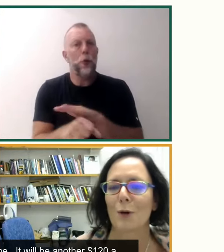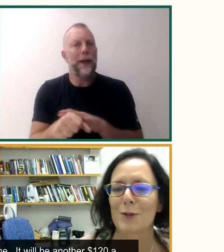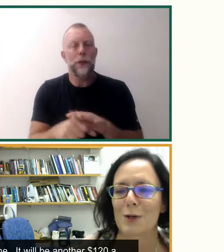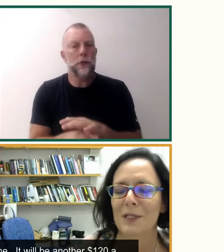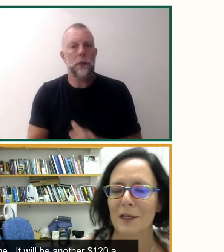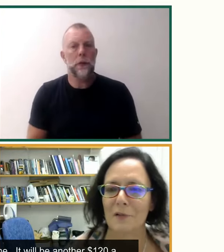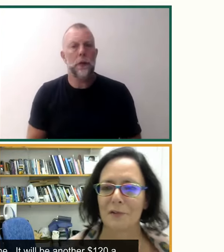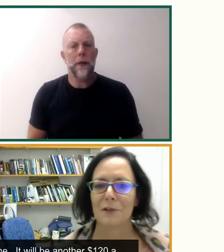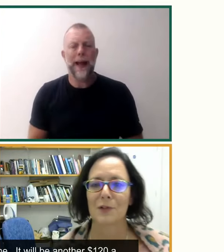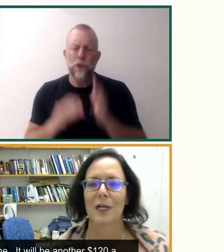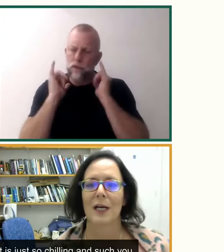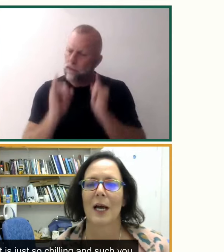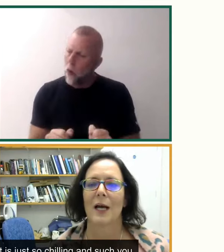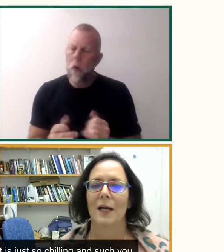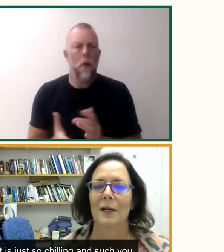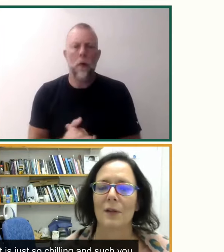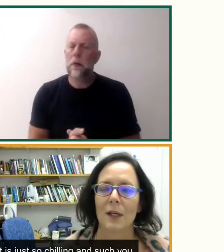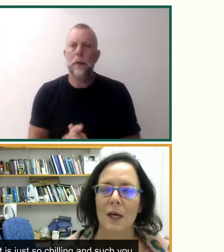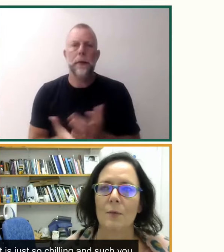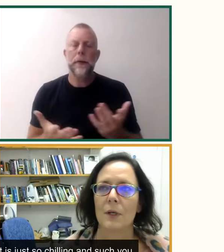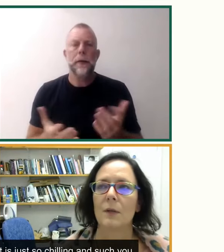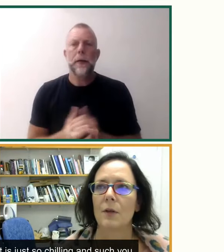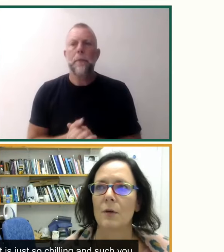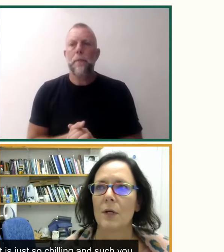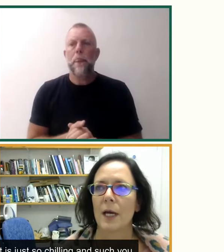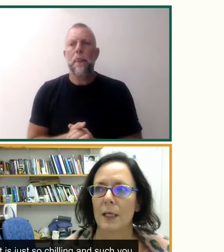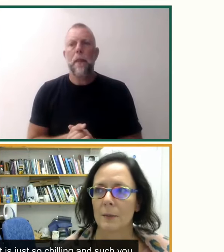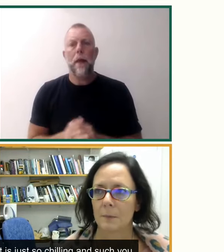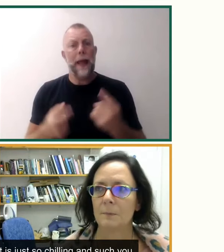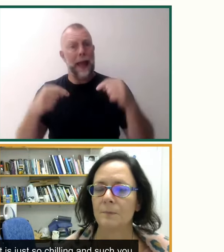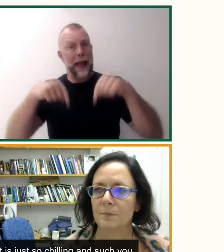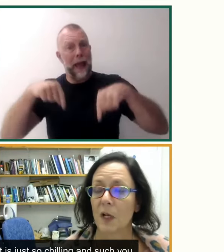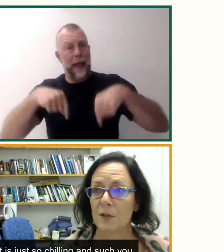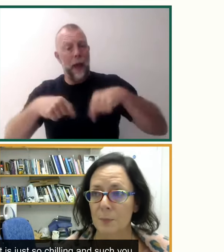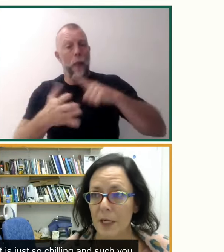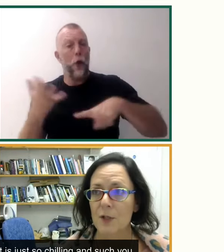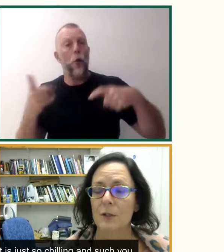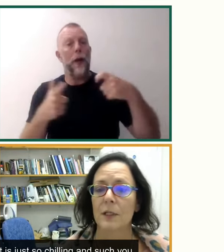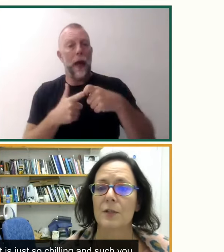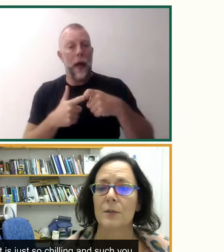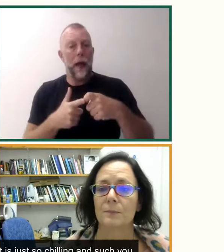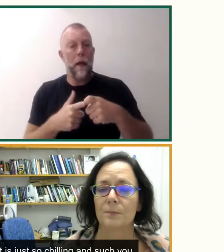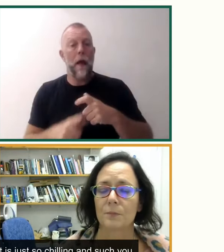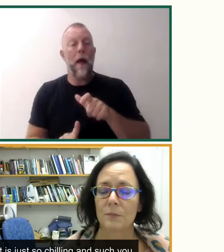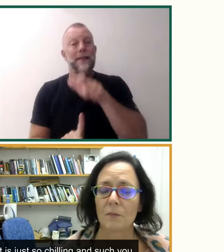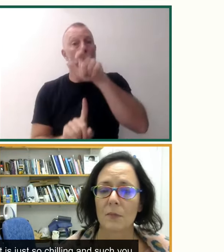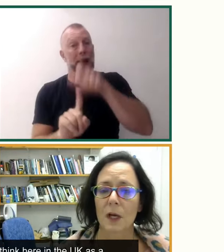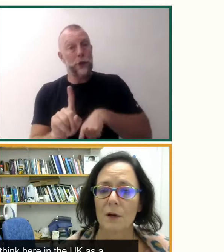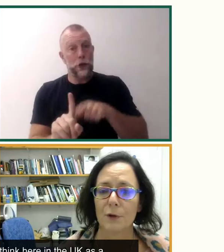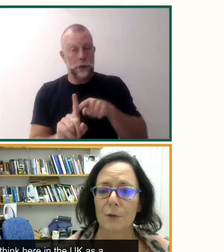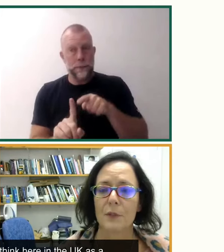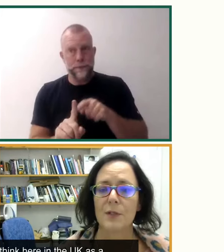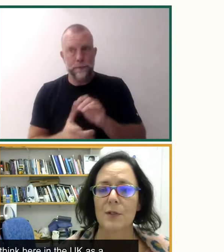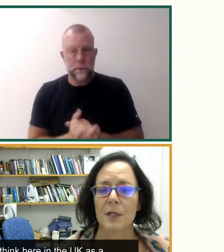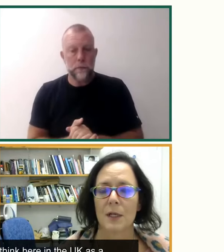you know, wrong on so many levels. And I think here in the UK, as a patient at least,